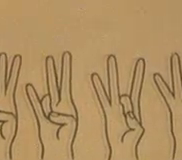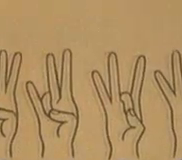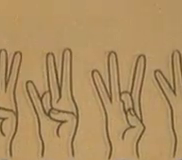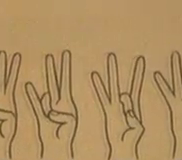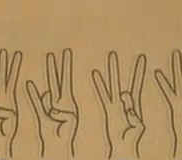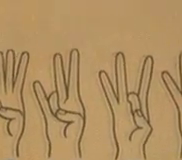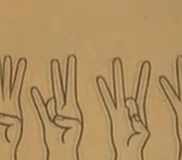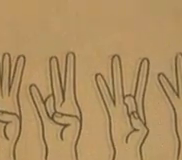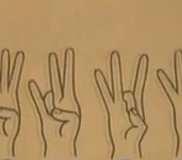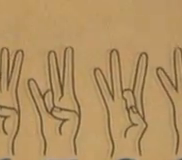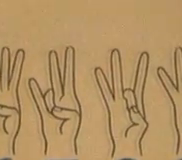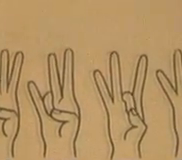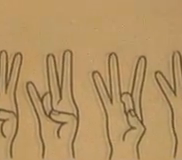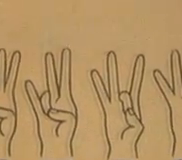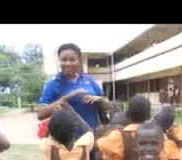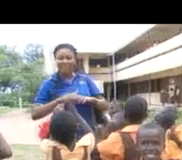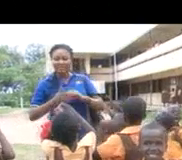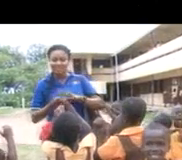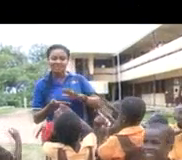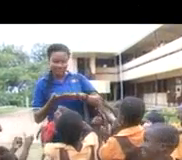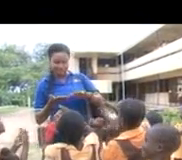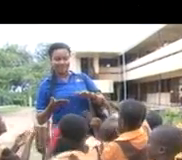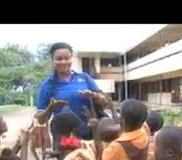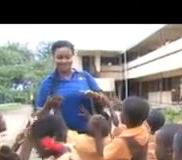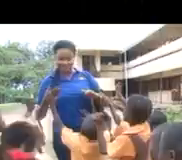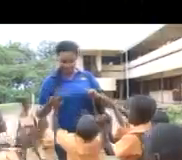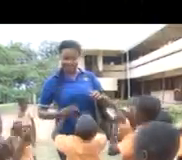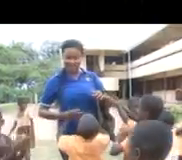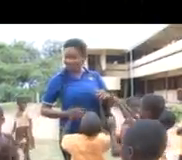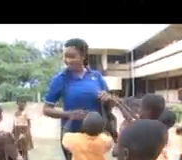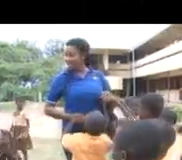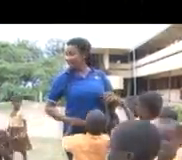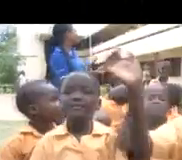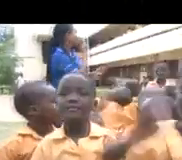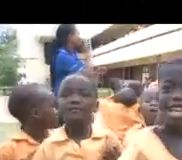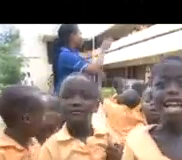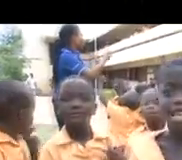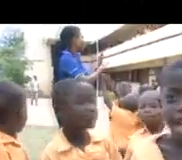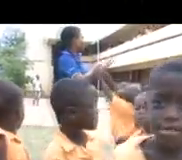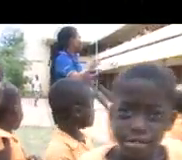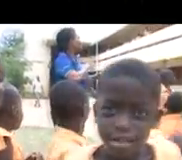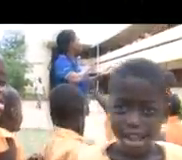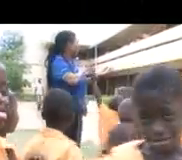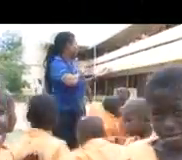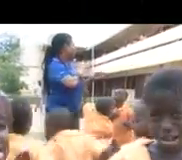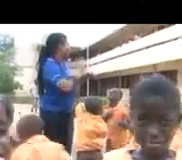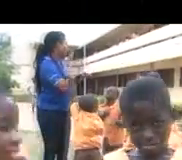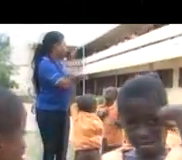of figures in the sign language. Excited, I decided to take lessons in sign language from these hearing impaired